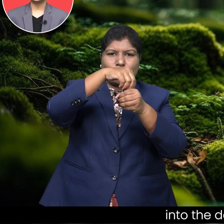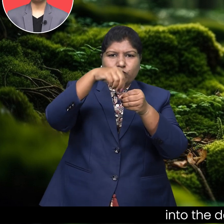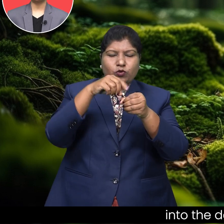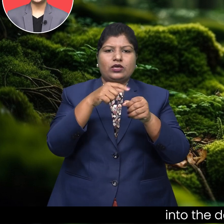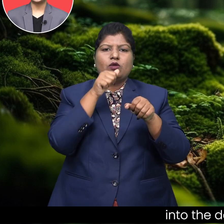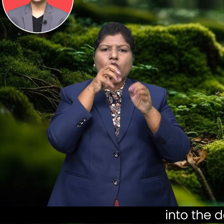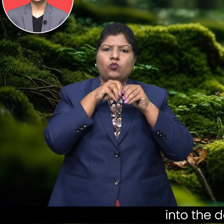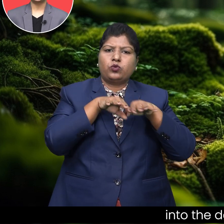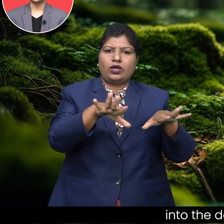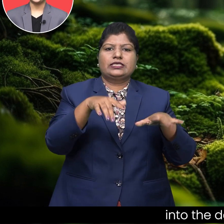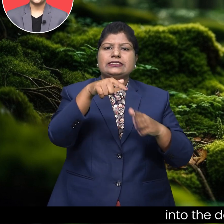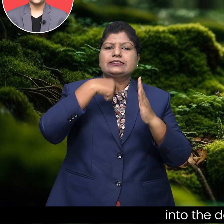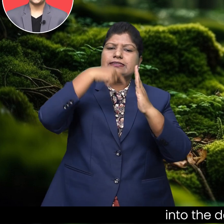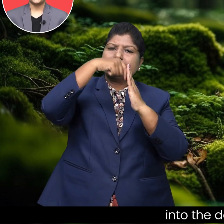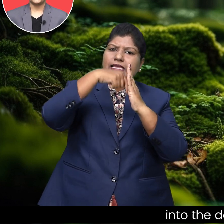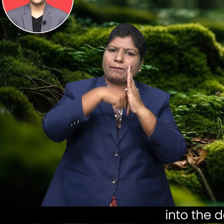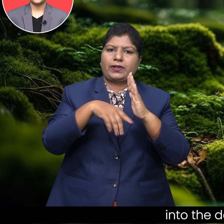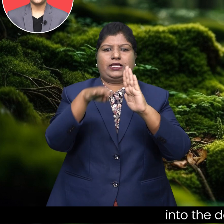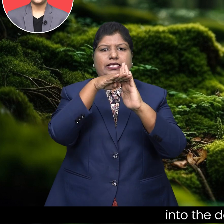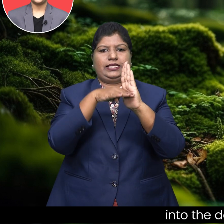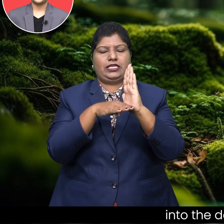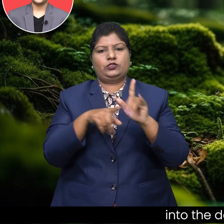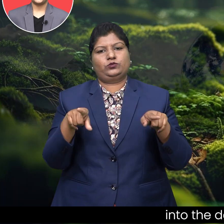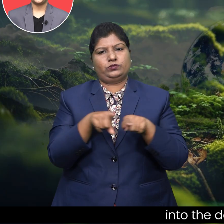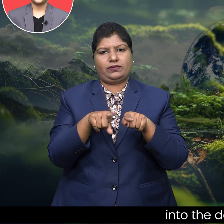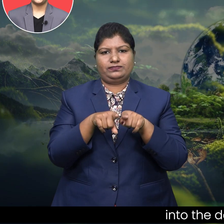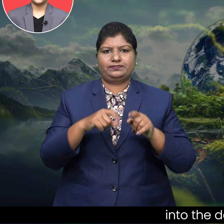into the deeper layers too.